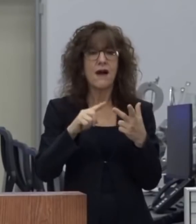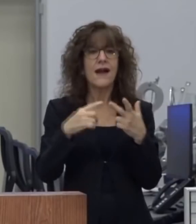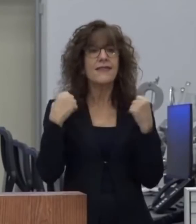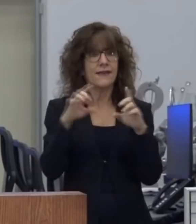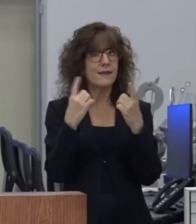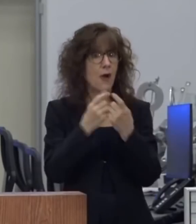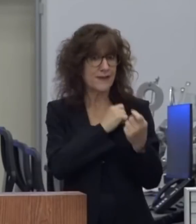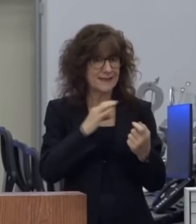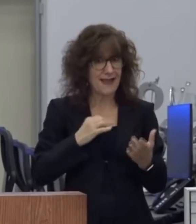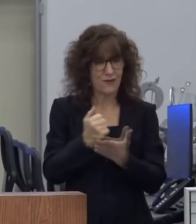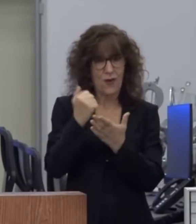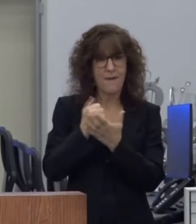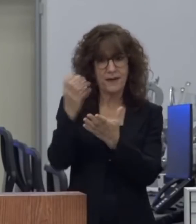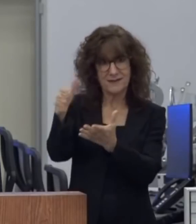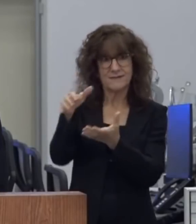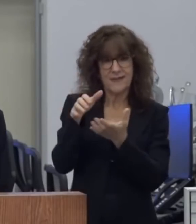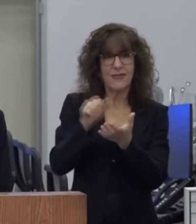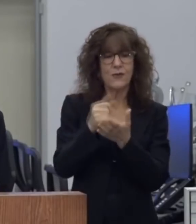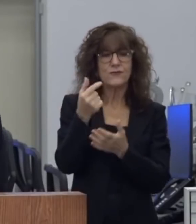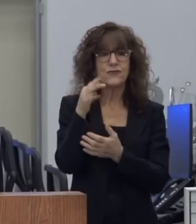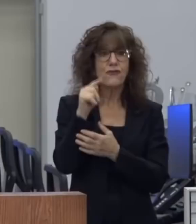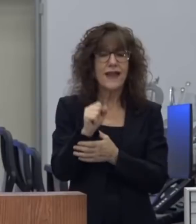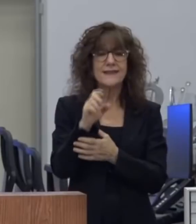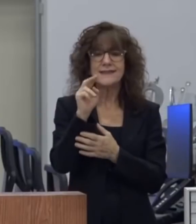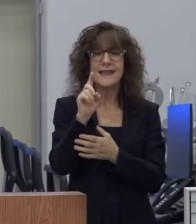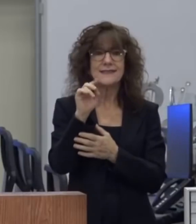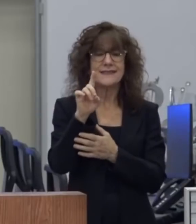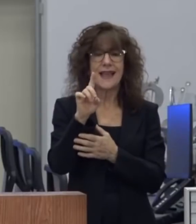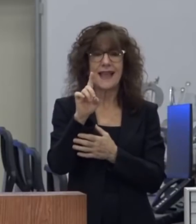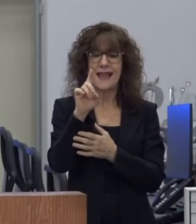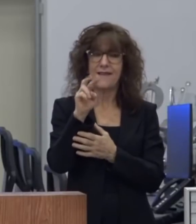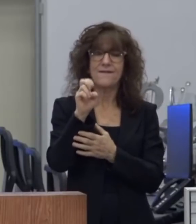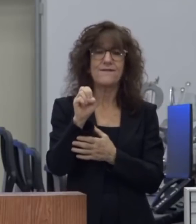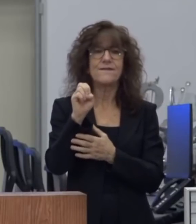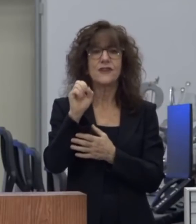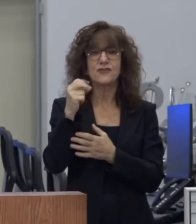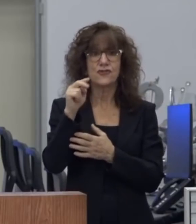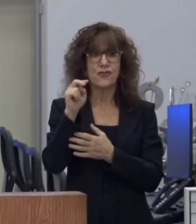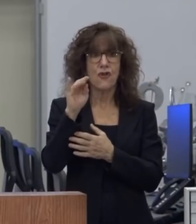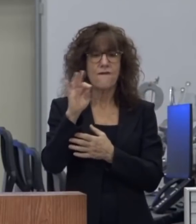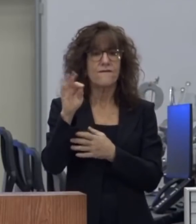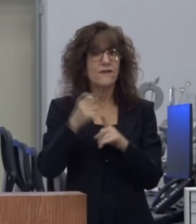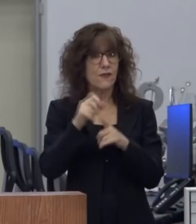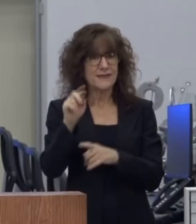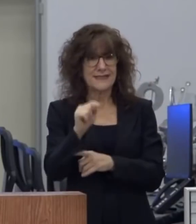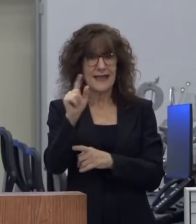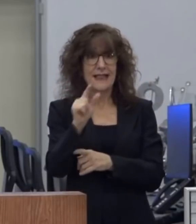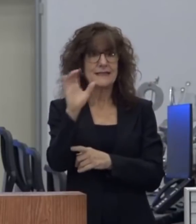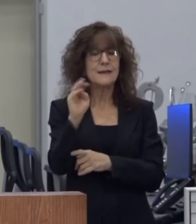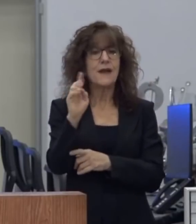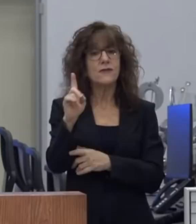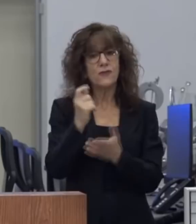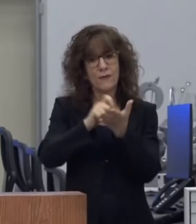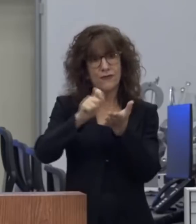staff for helping us to obtain these grants, as well as Dave Chernoff and his team at TLC Maryland for also helping write these grants